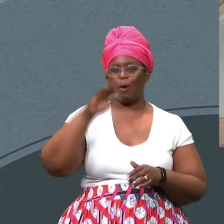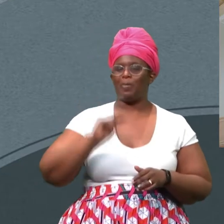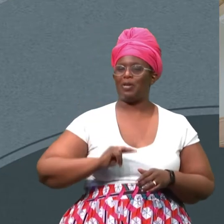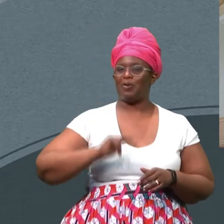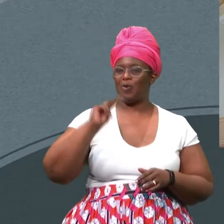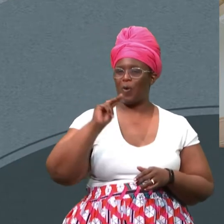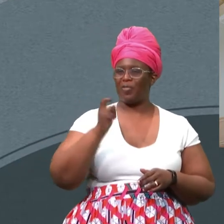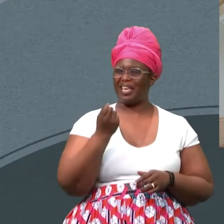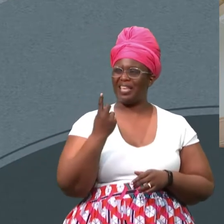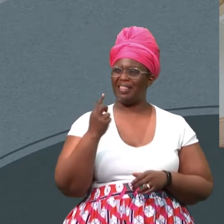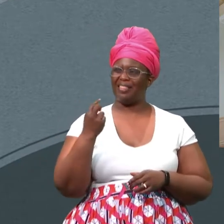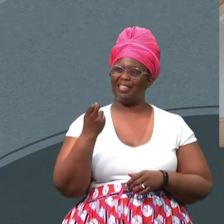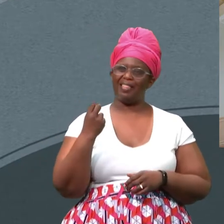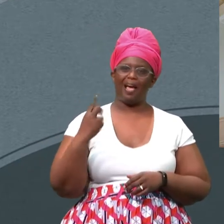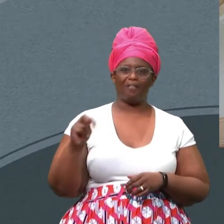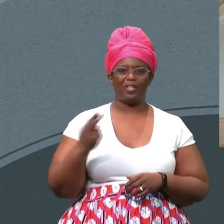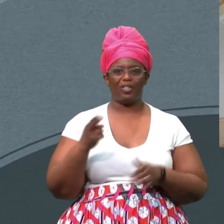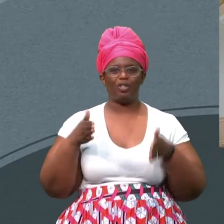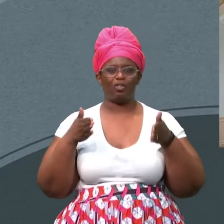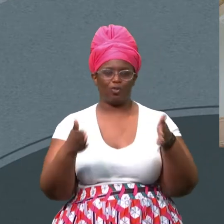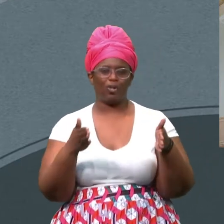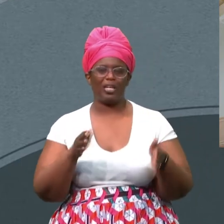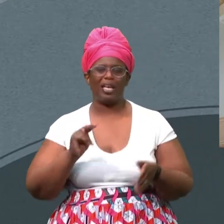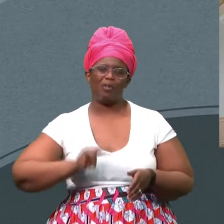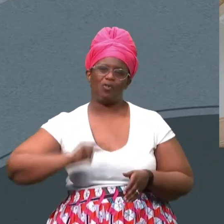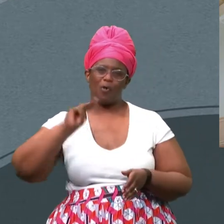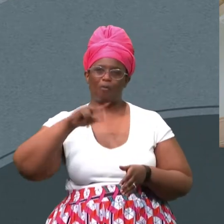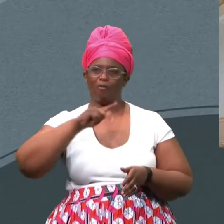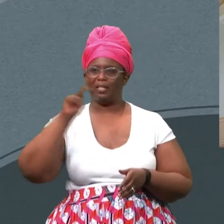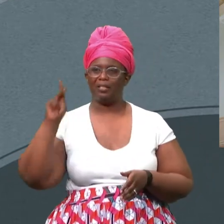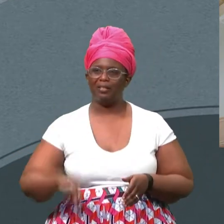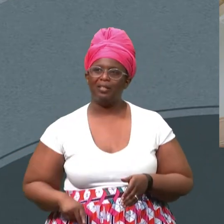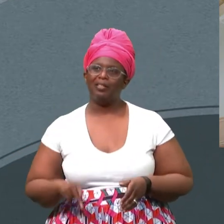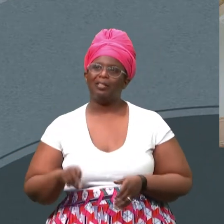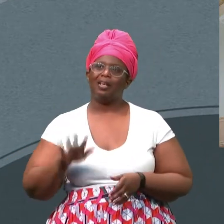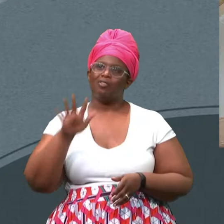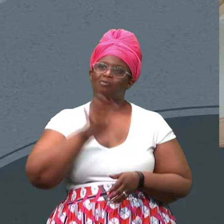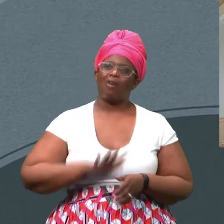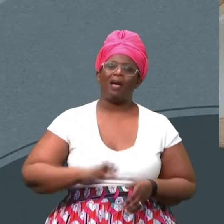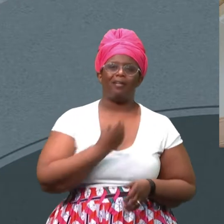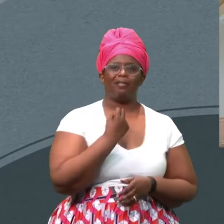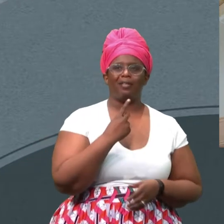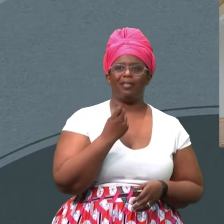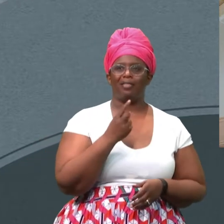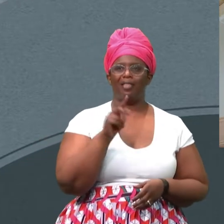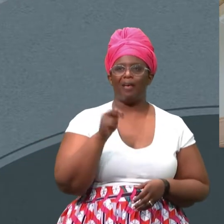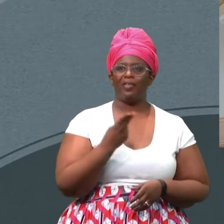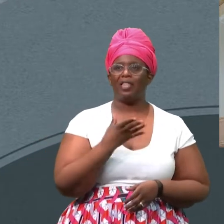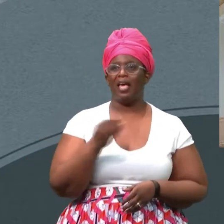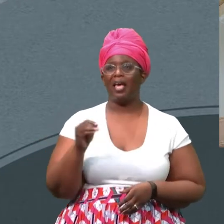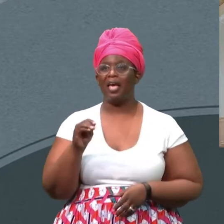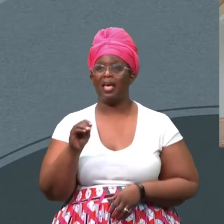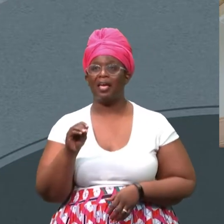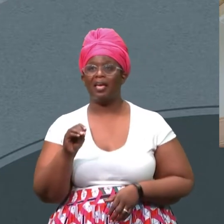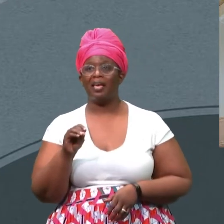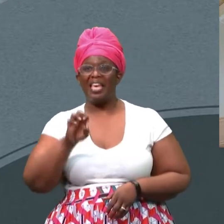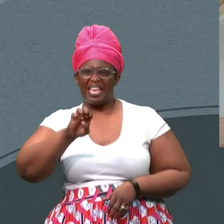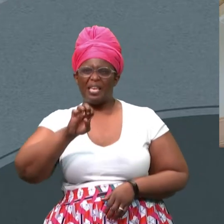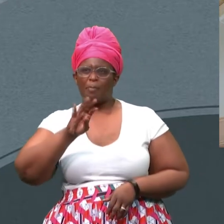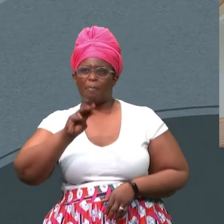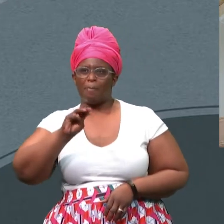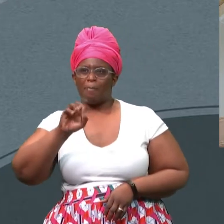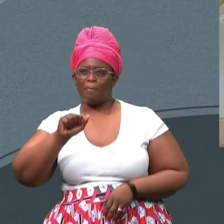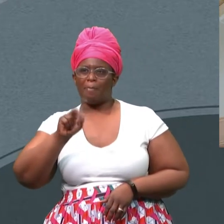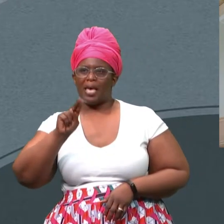in Philadelphia, North Philadelphia, right around 11th and Erie Avenues, and really 11th and Venango specifically.